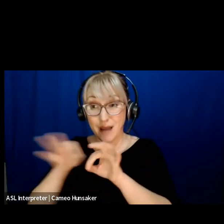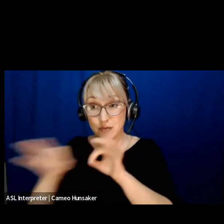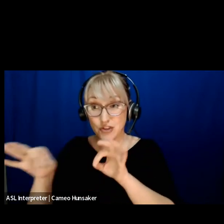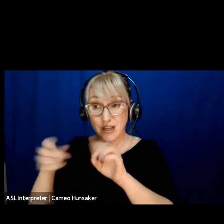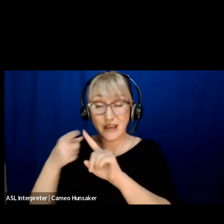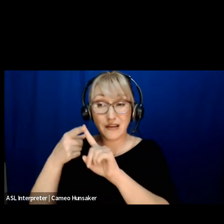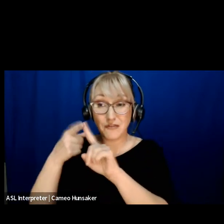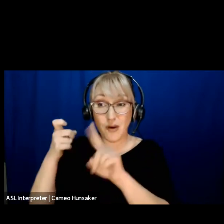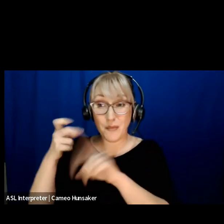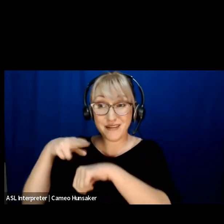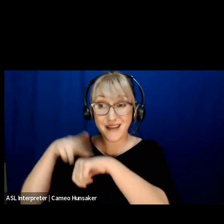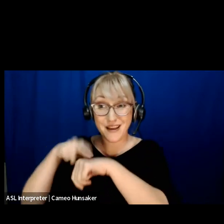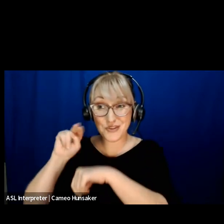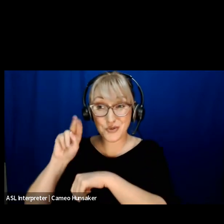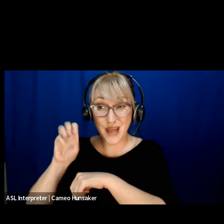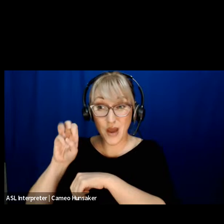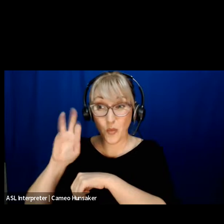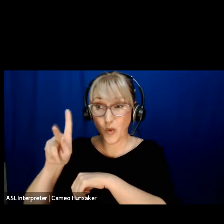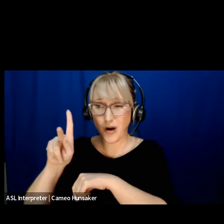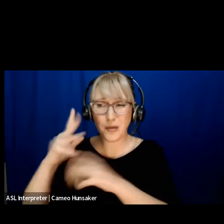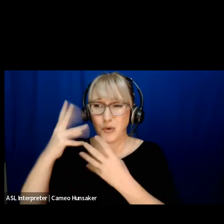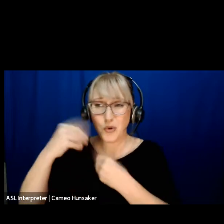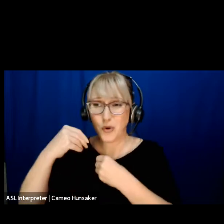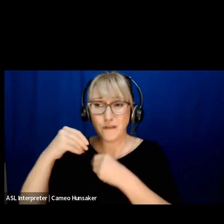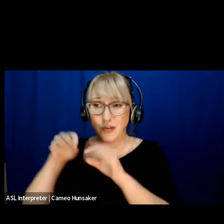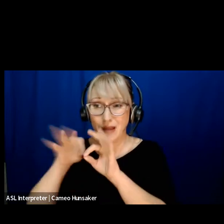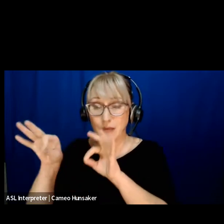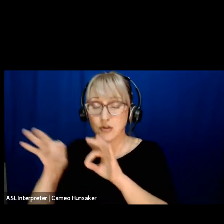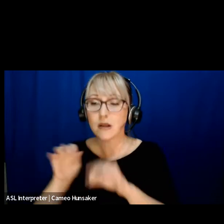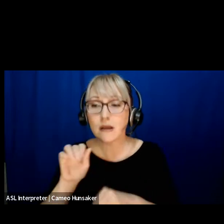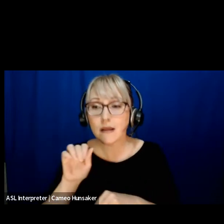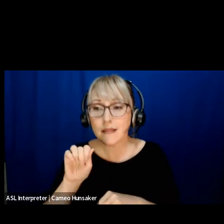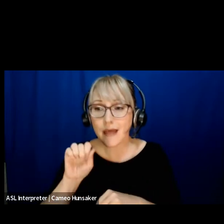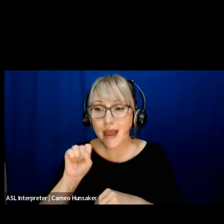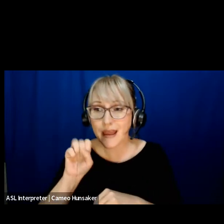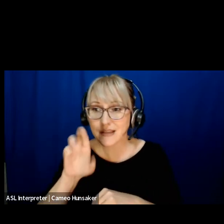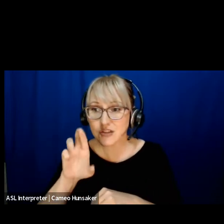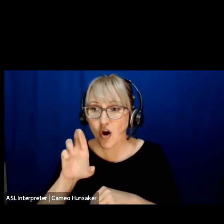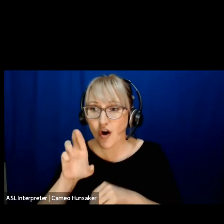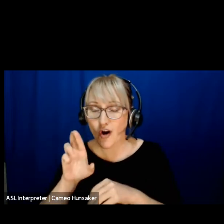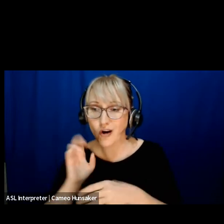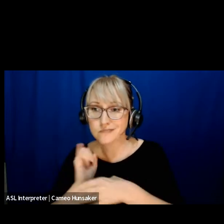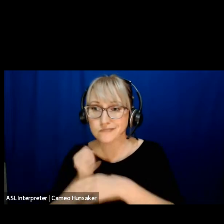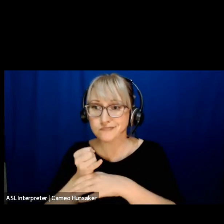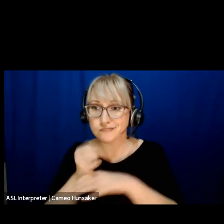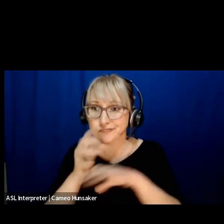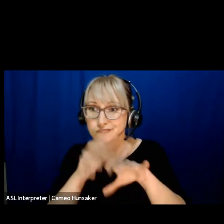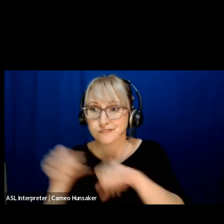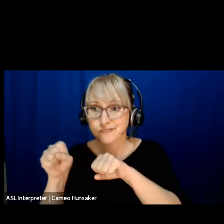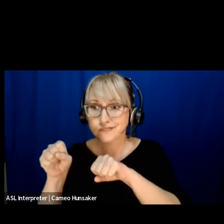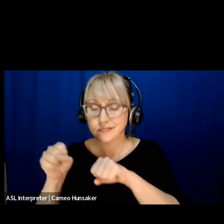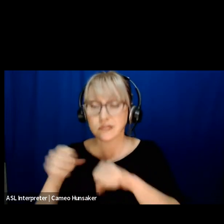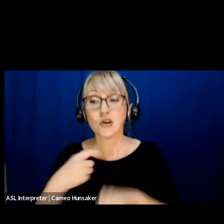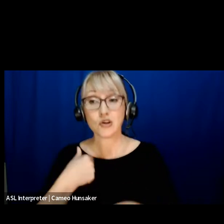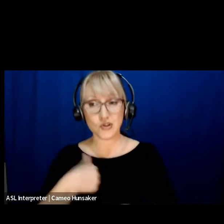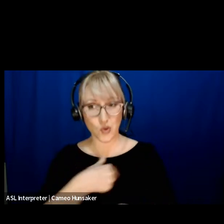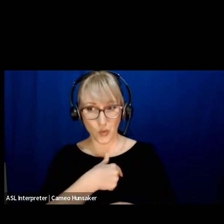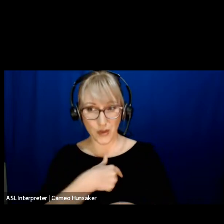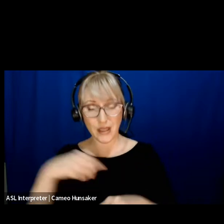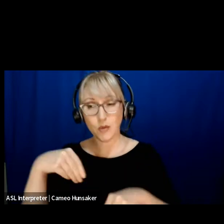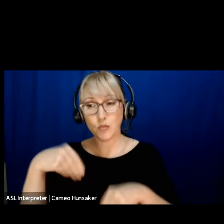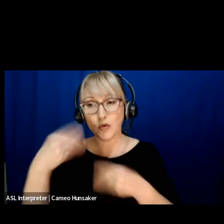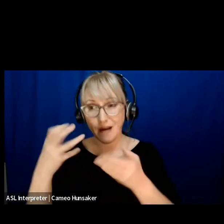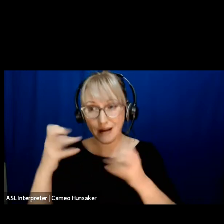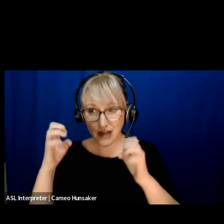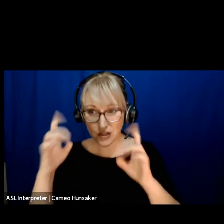beautiful caption, the ASR interfered. And so we provided education through